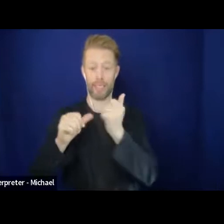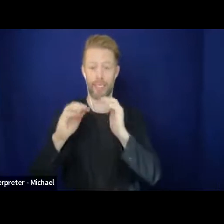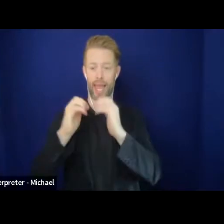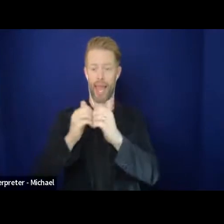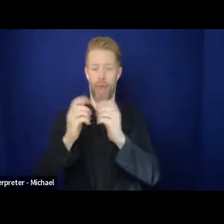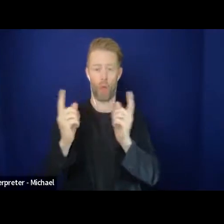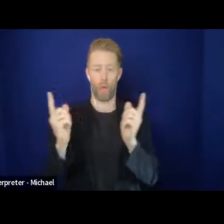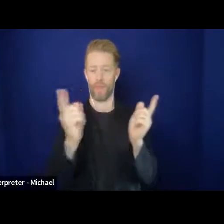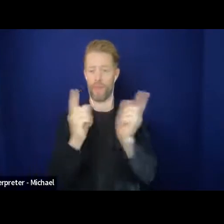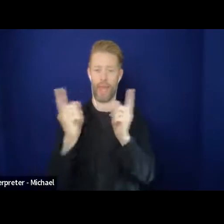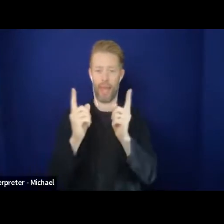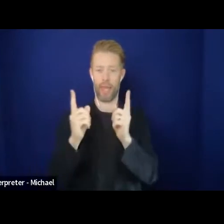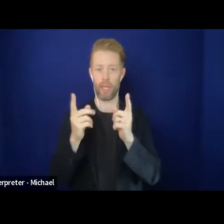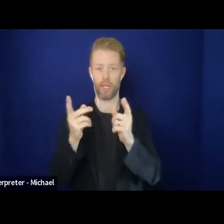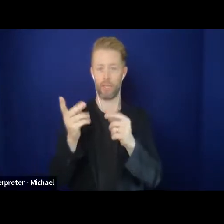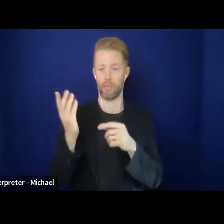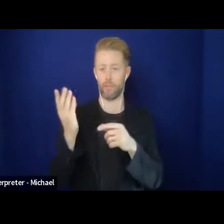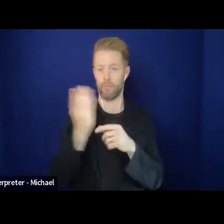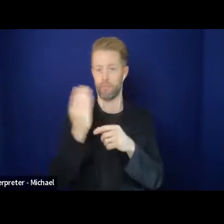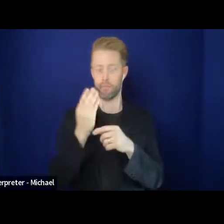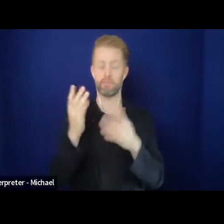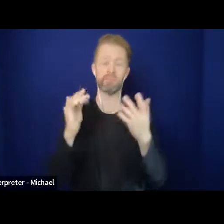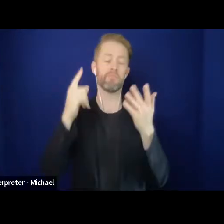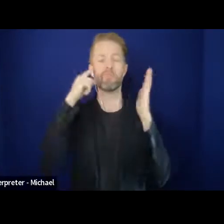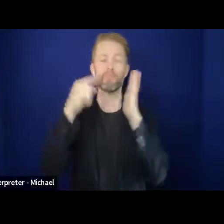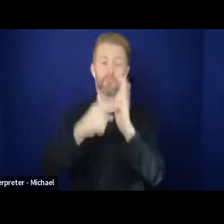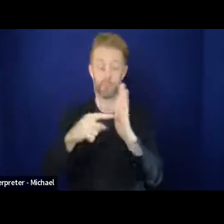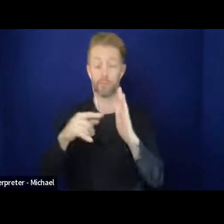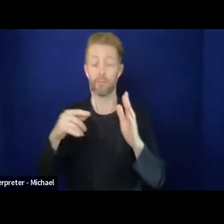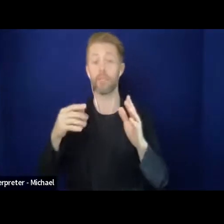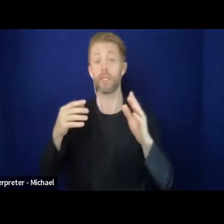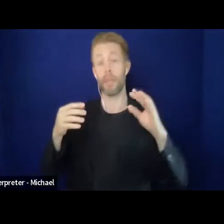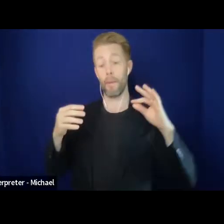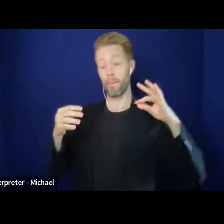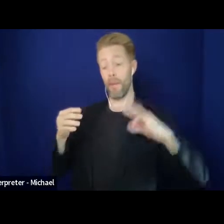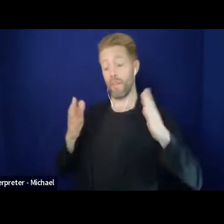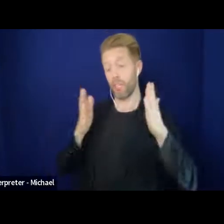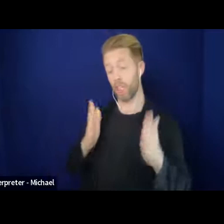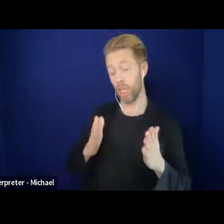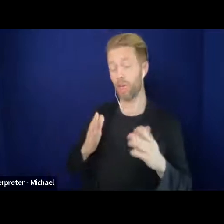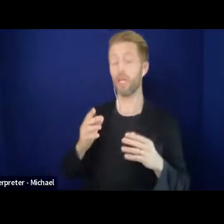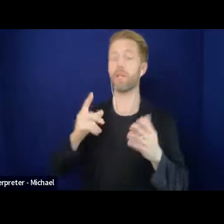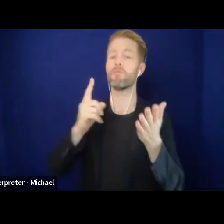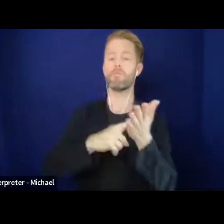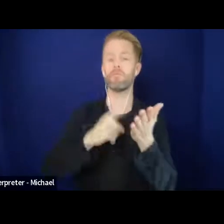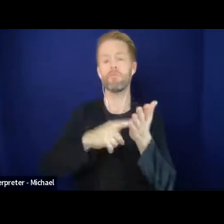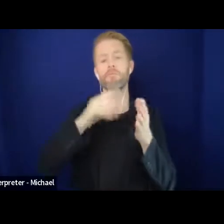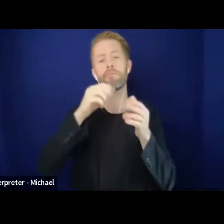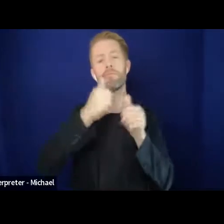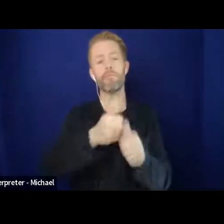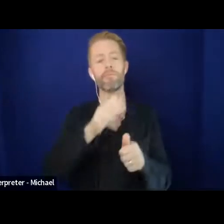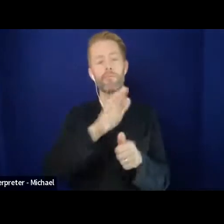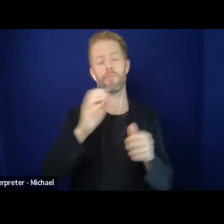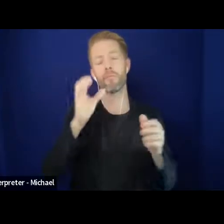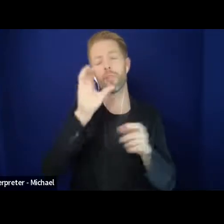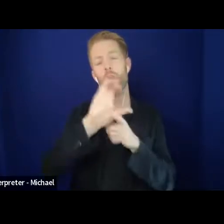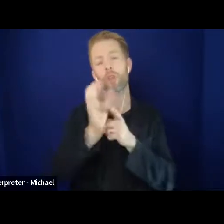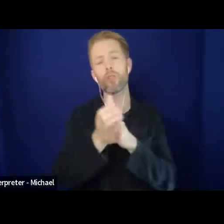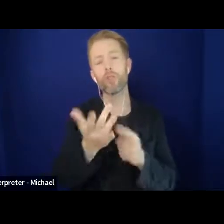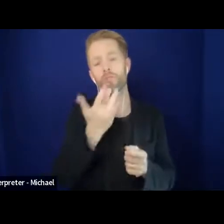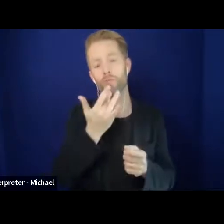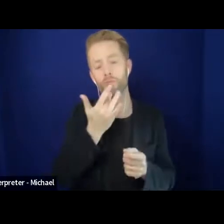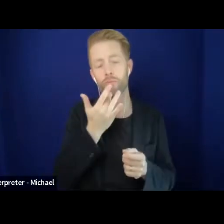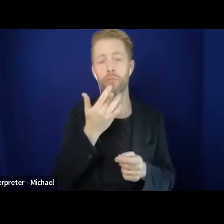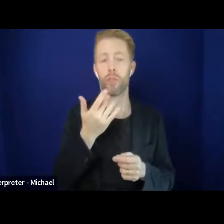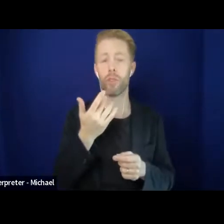if for some reason a beneficiary decides, because of their own cultural preferences, that they would like an